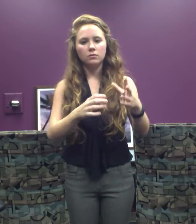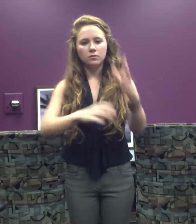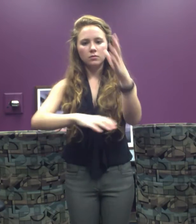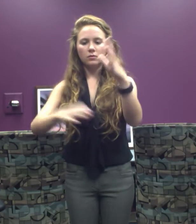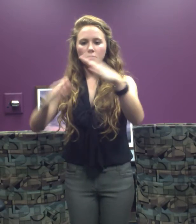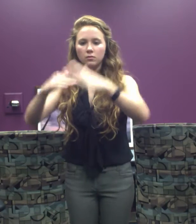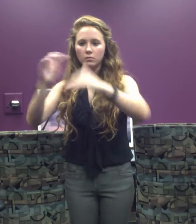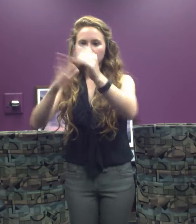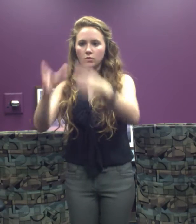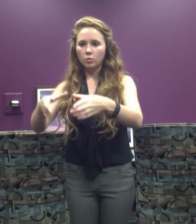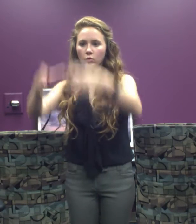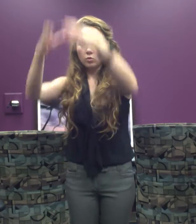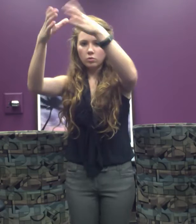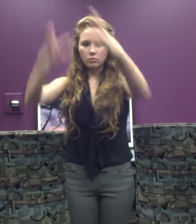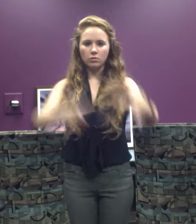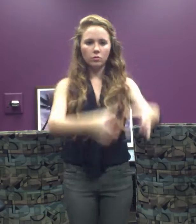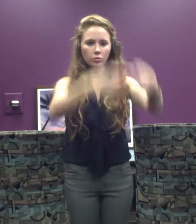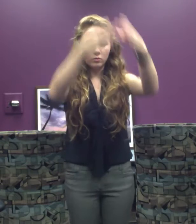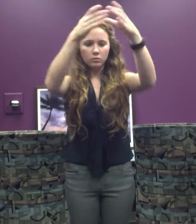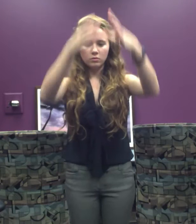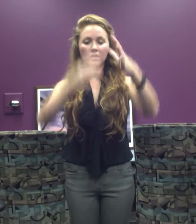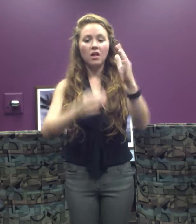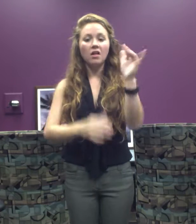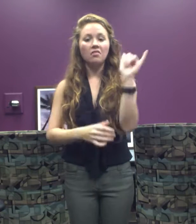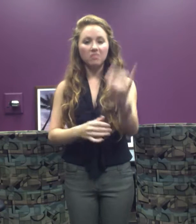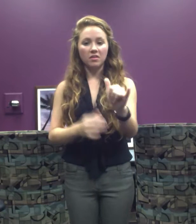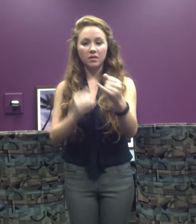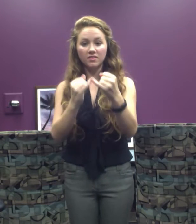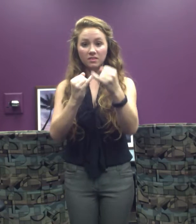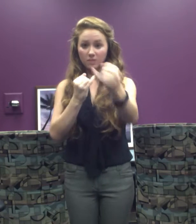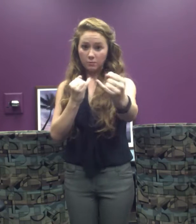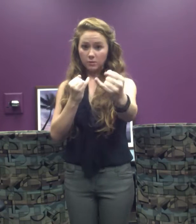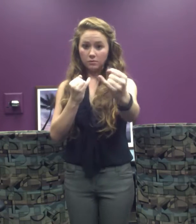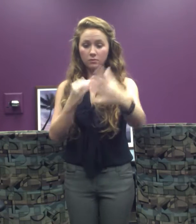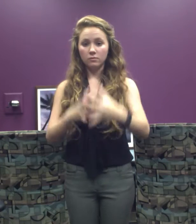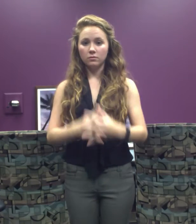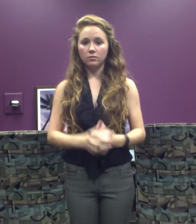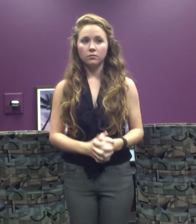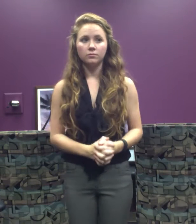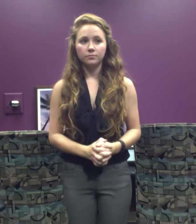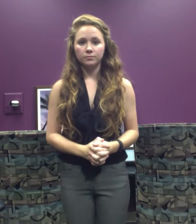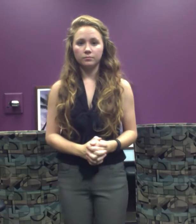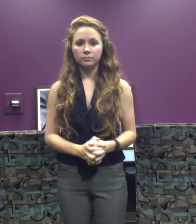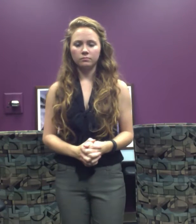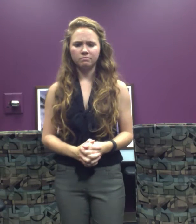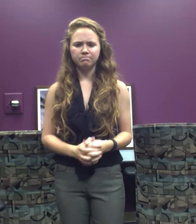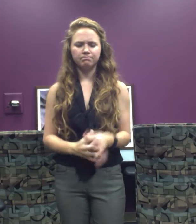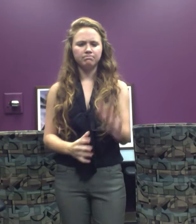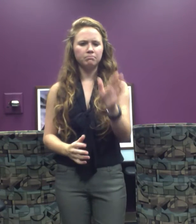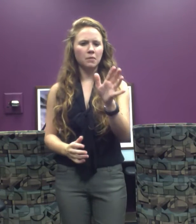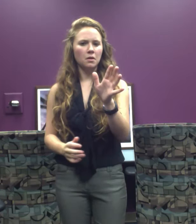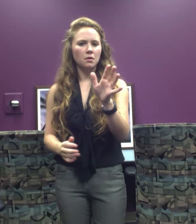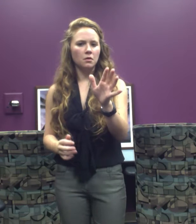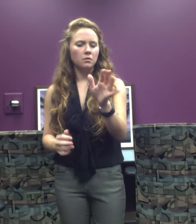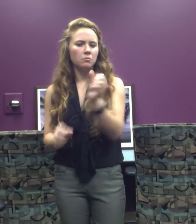it? So that's the depth that's involved. But does that make it a cube? Do these look